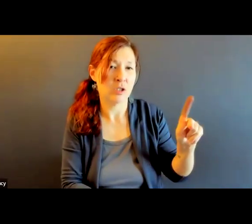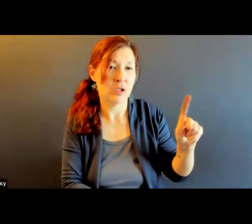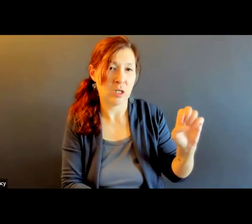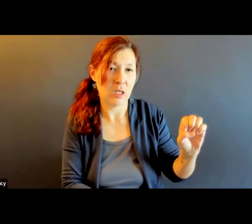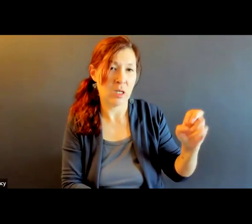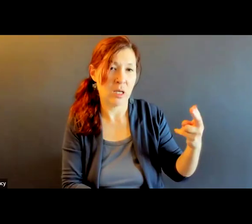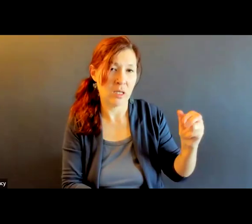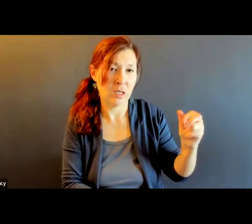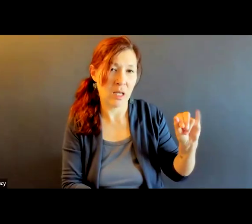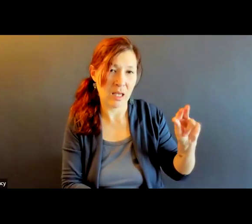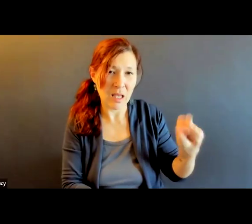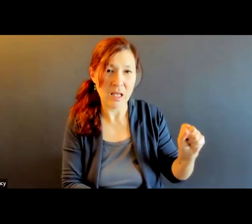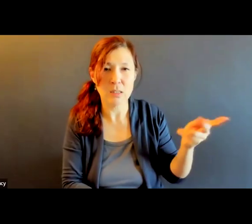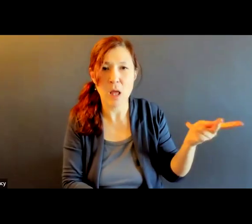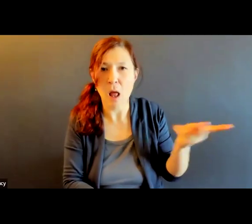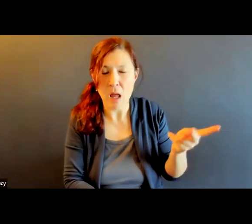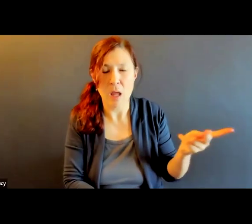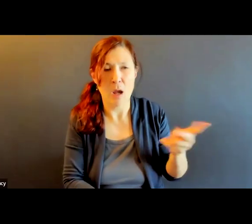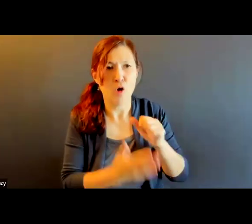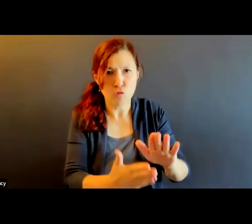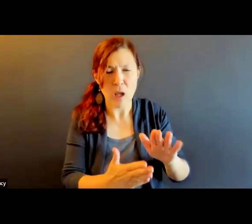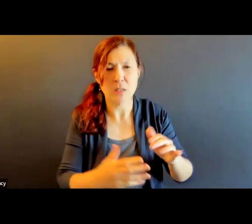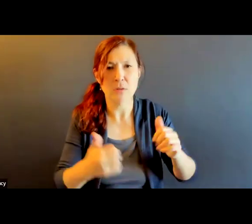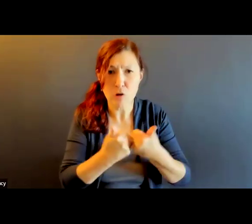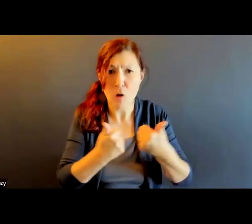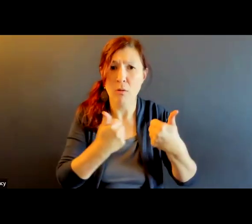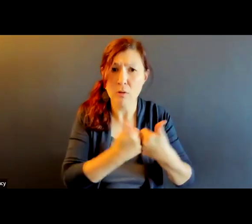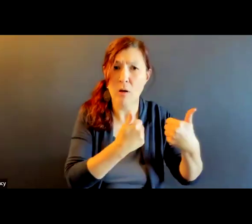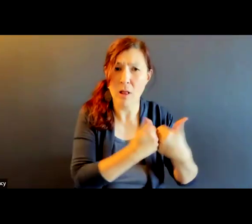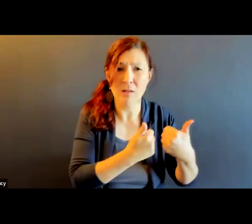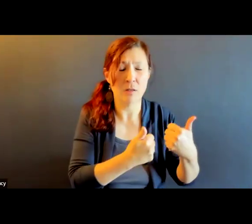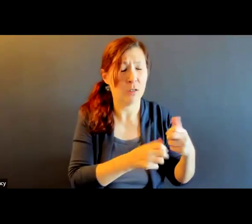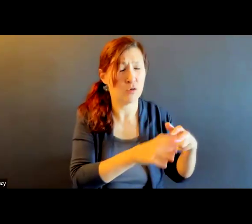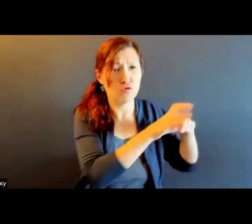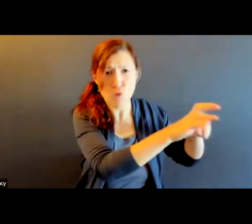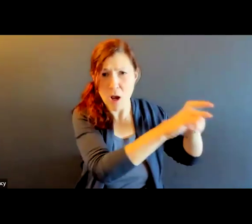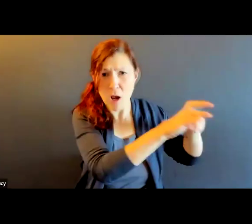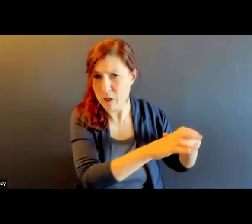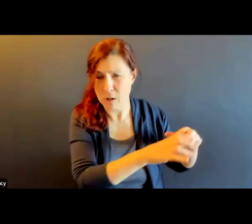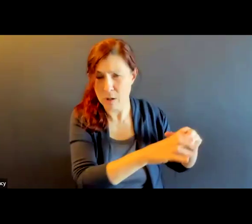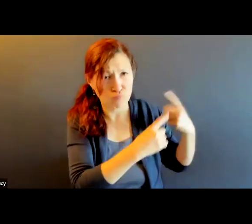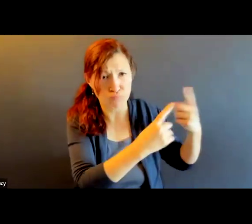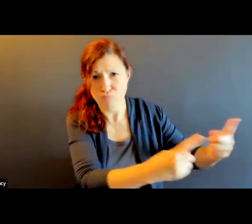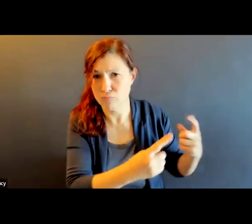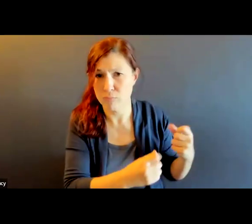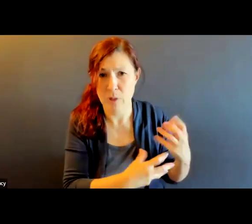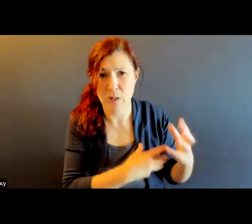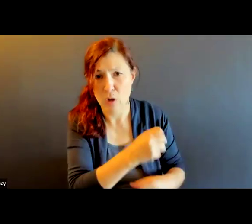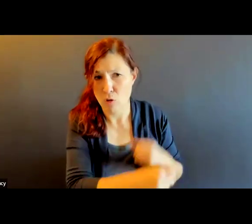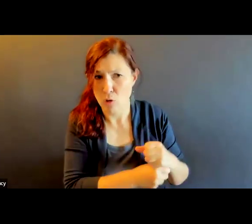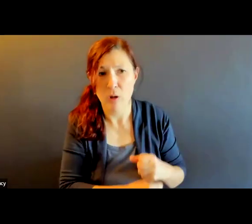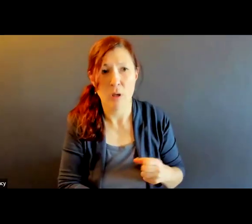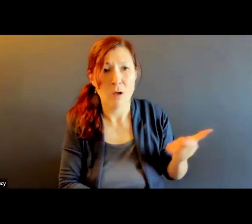address the many operational challenges that have existed previously within the district. And they've really